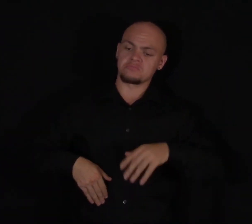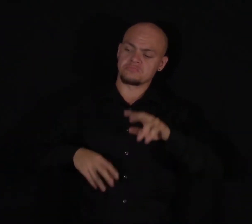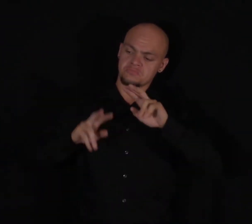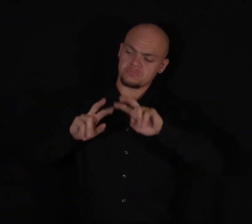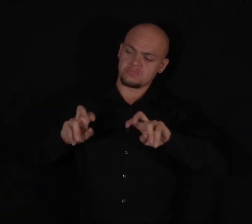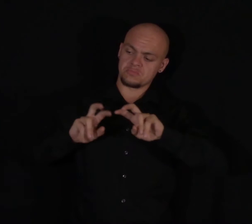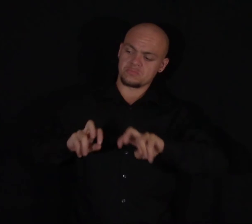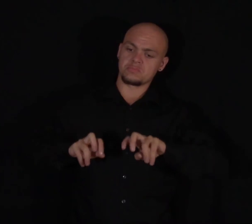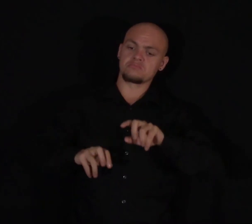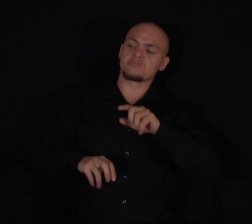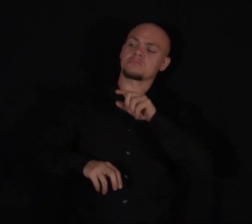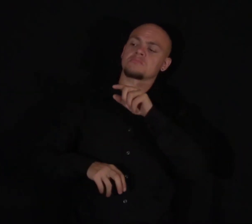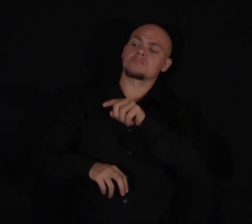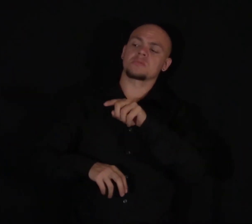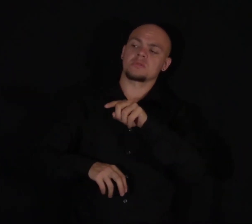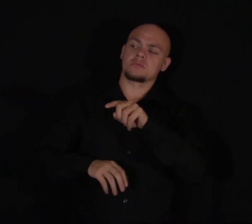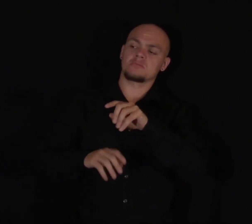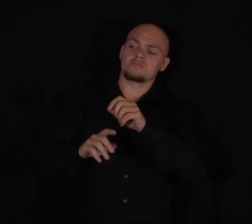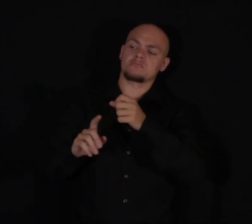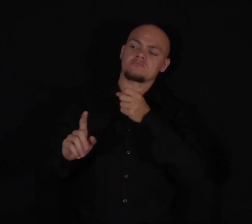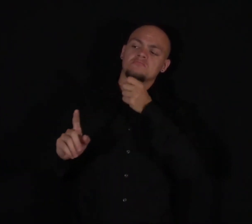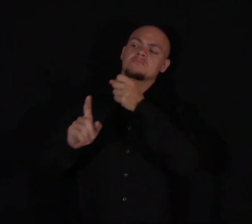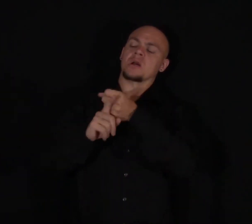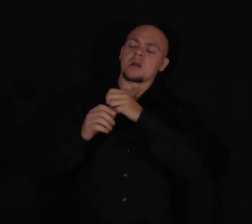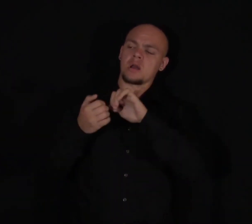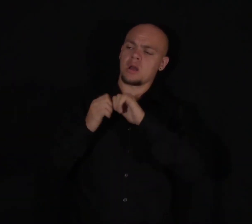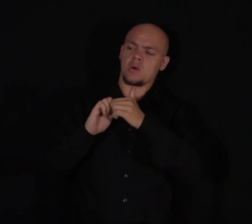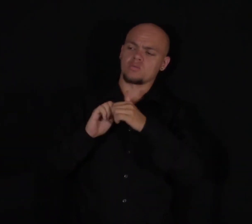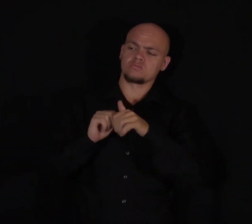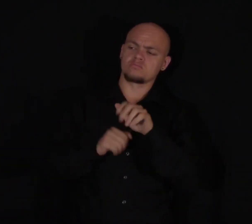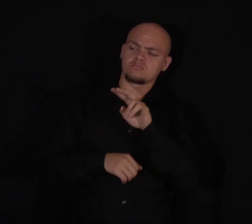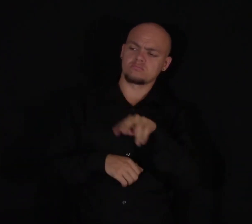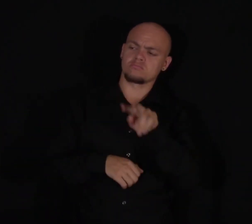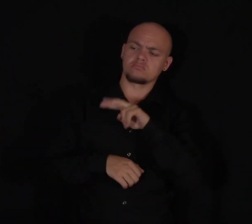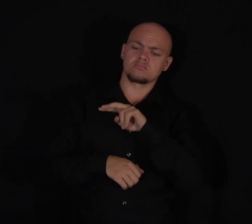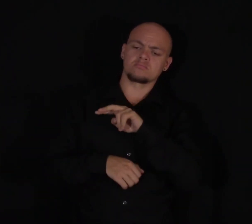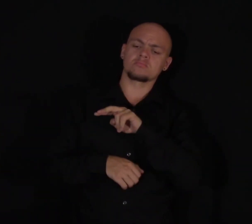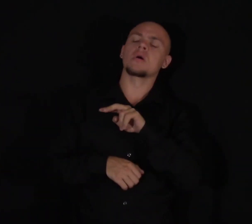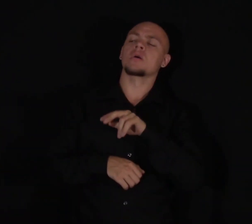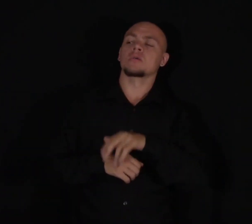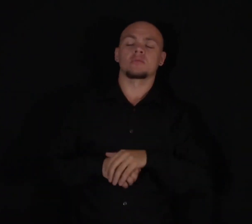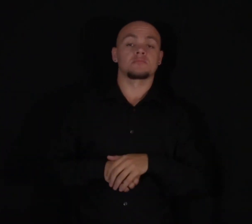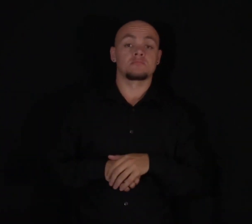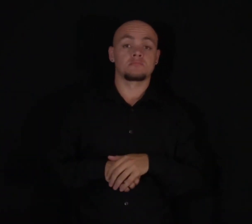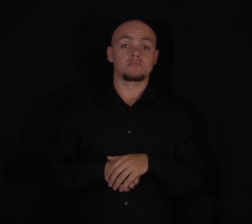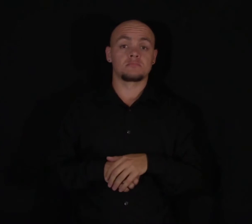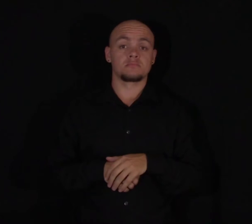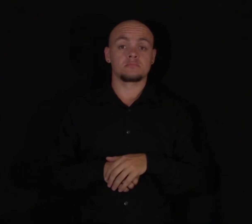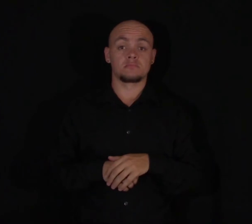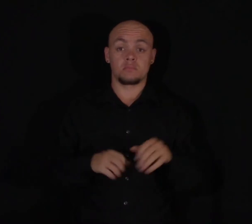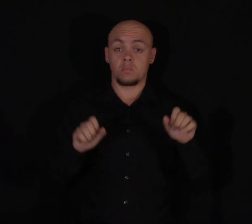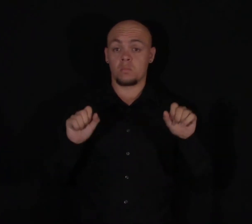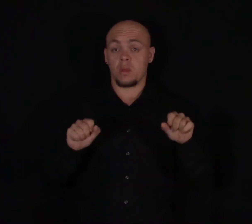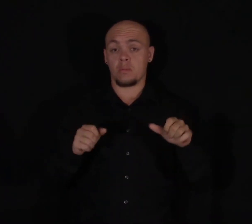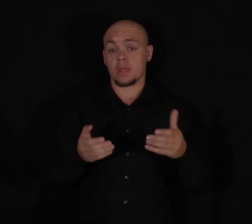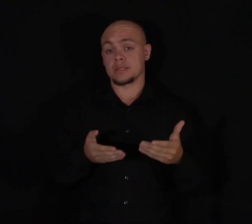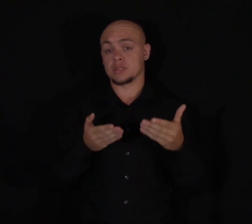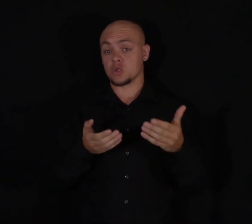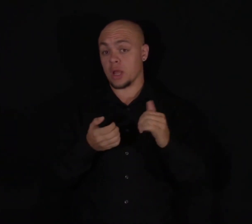be observed what effect the sight of it would produce upon me. This idea was probably suggested by the extreme